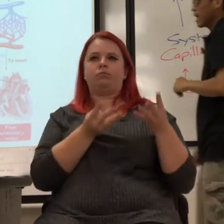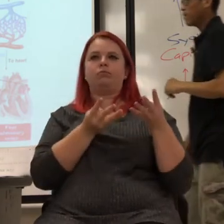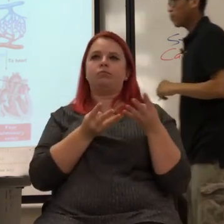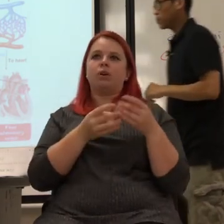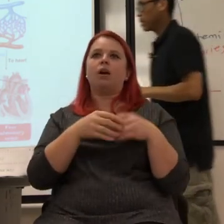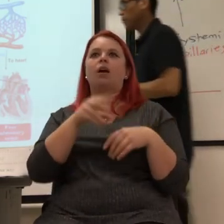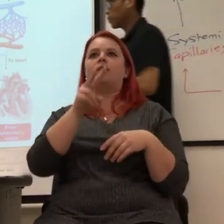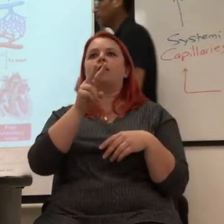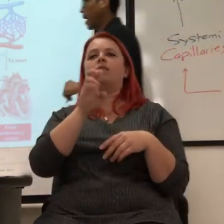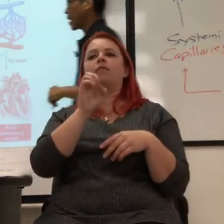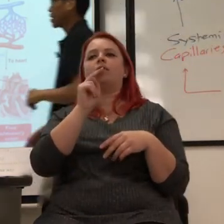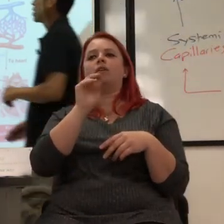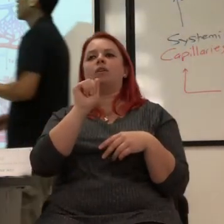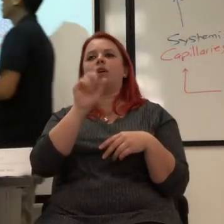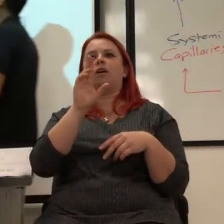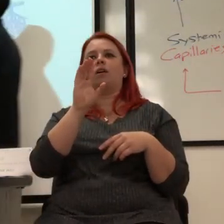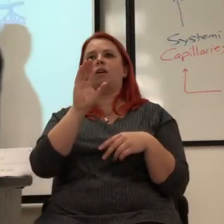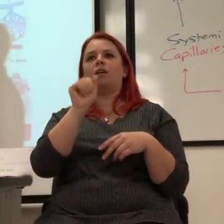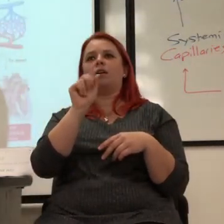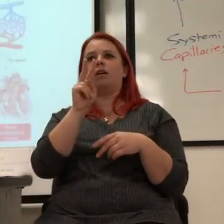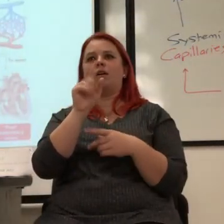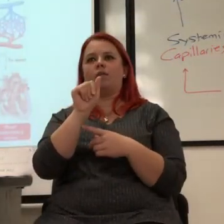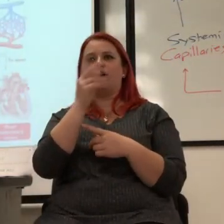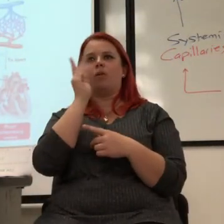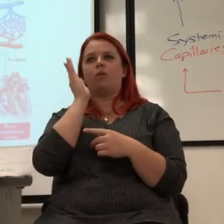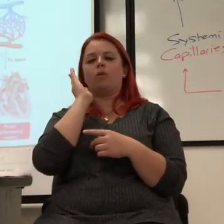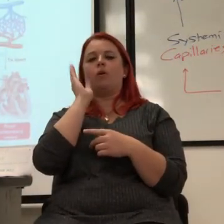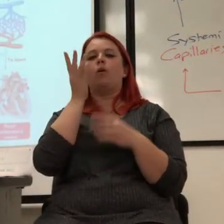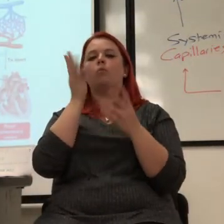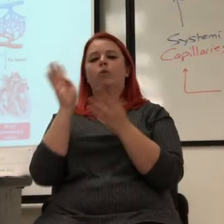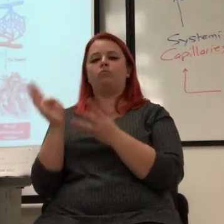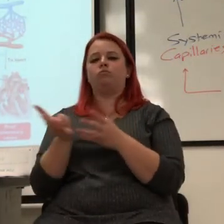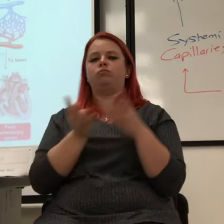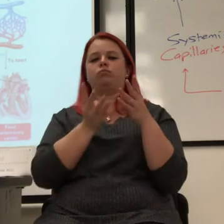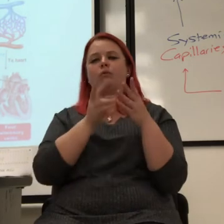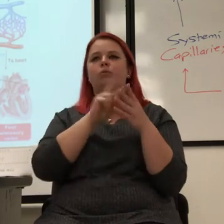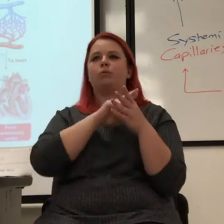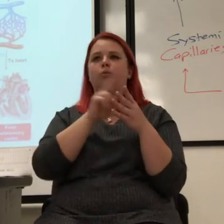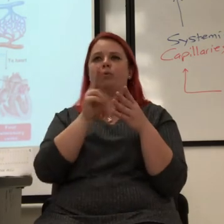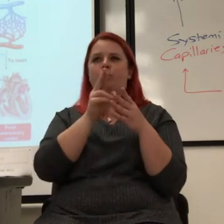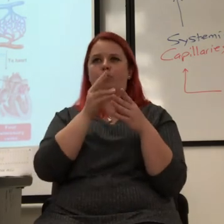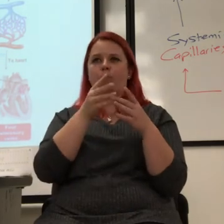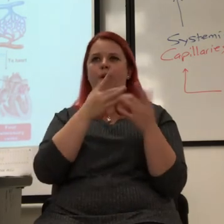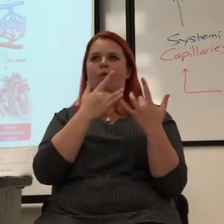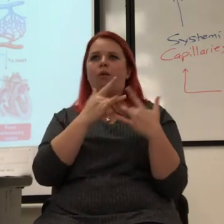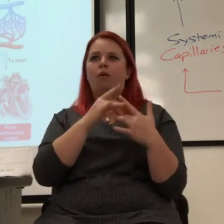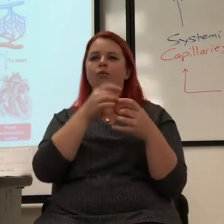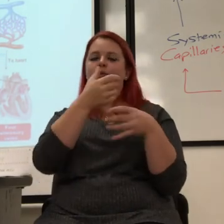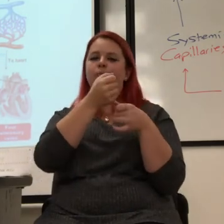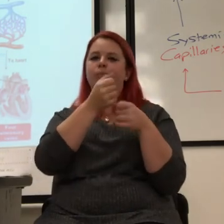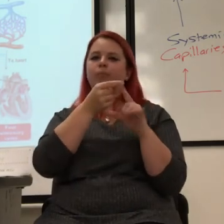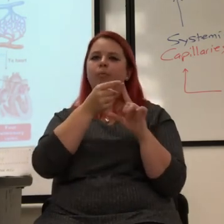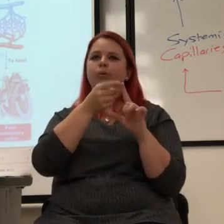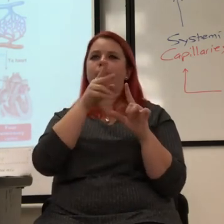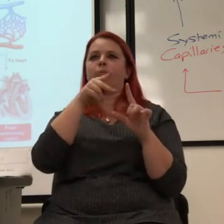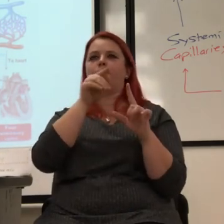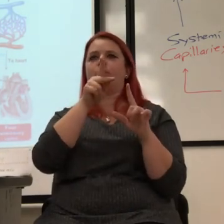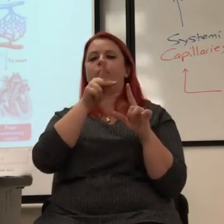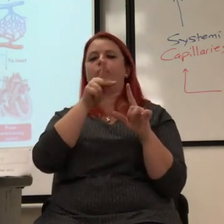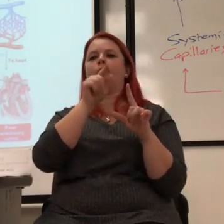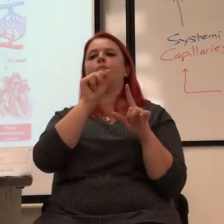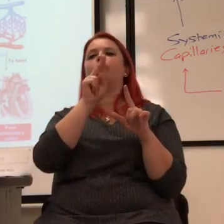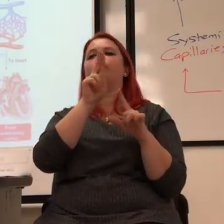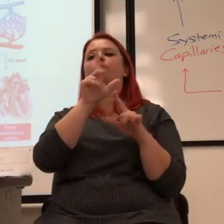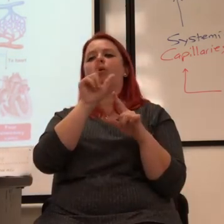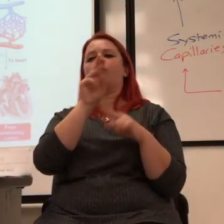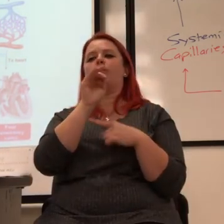the vena cava will deliver it back to the right heart to pump to the pulmonary circuit Yeah, and